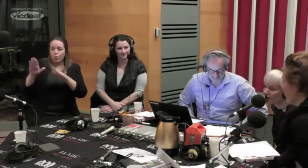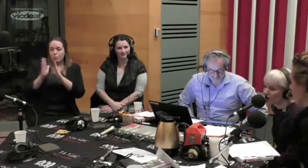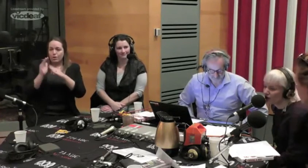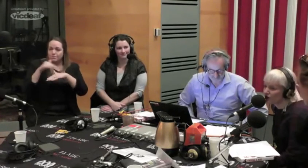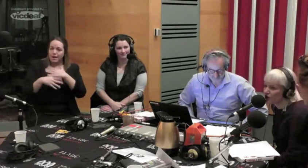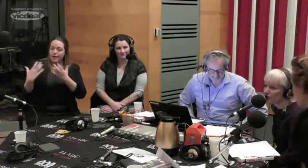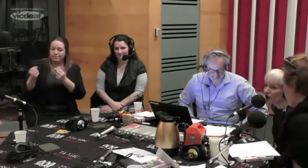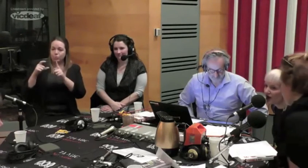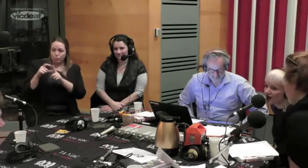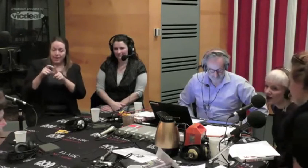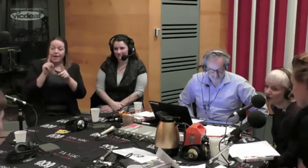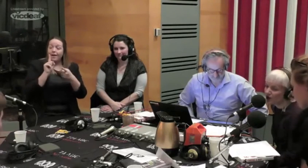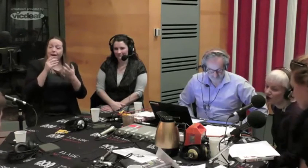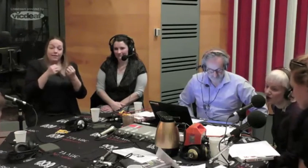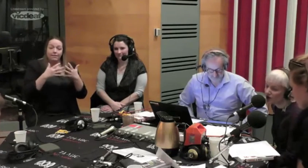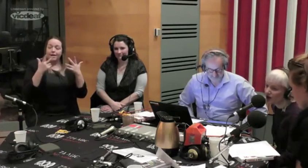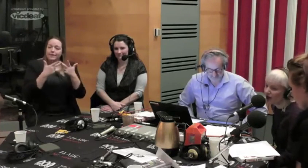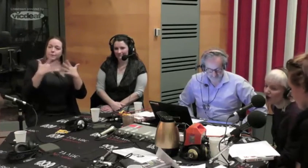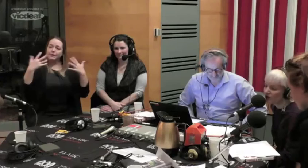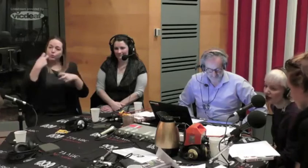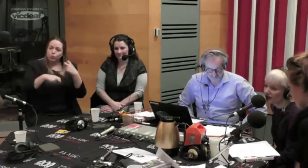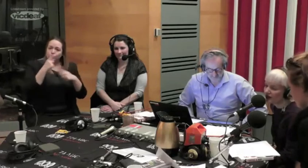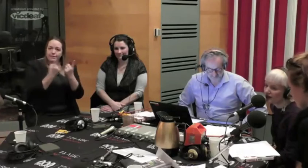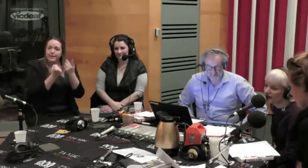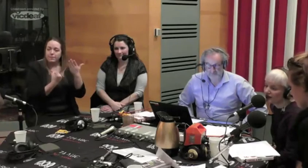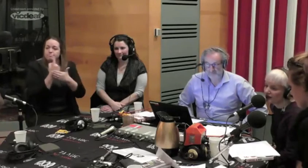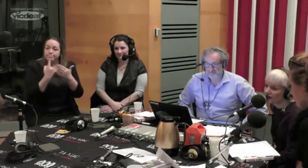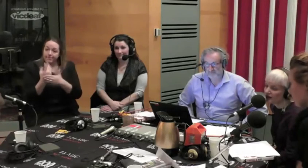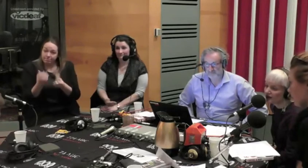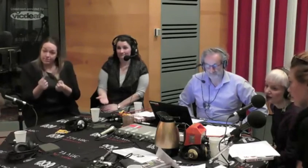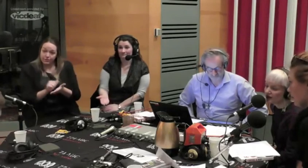That's another huge issue where things really come up, don't they?